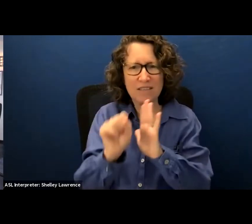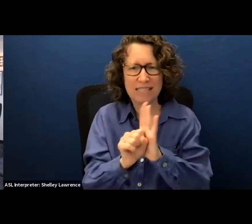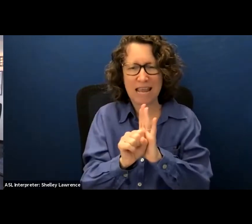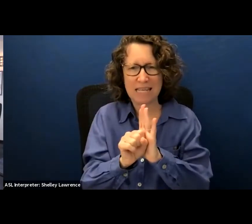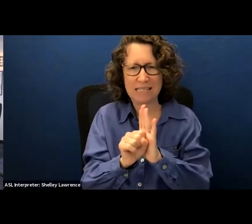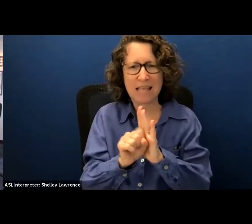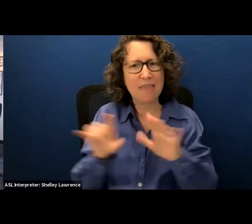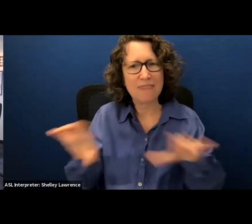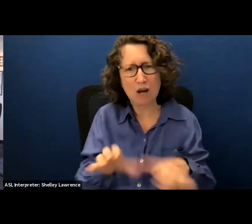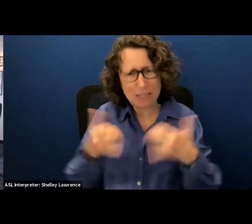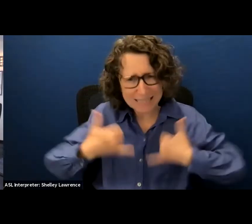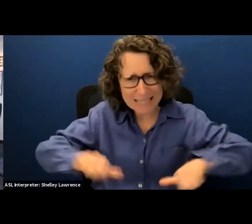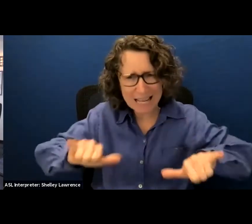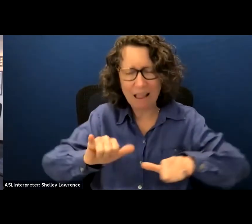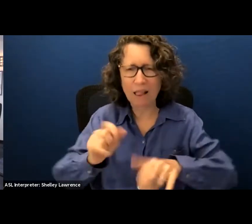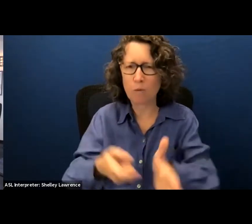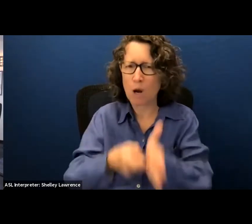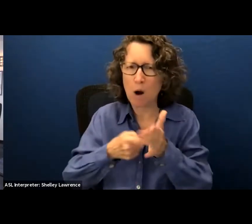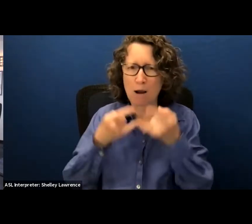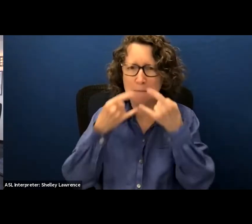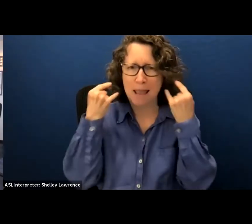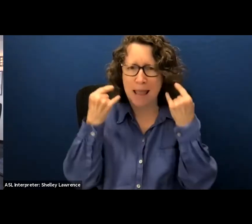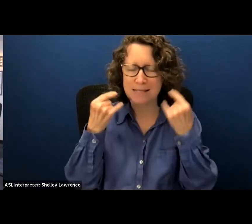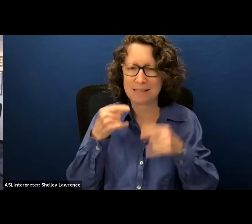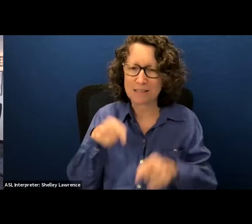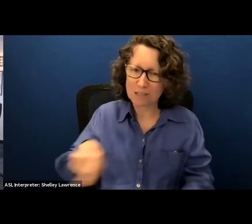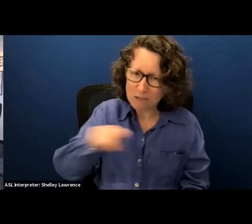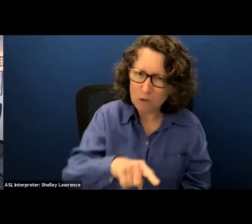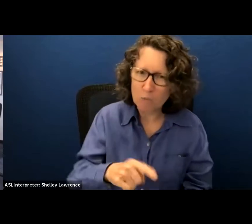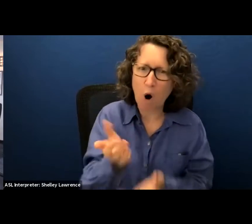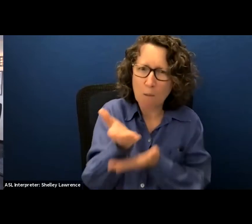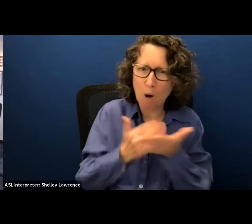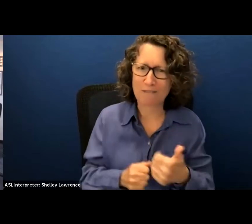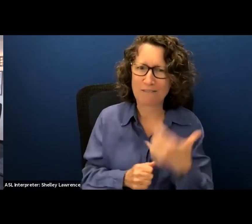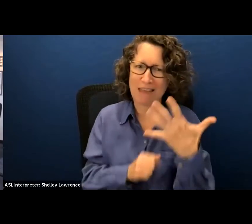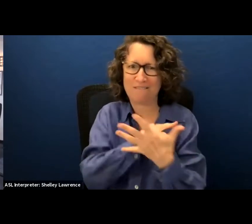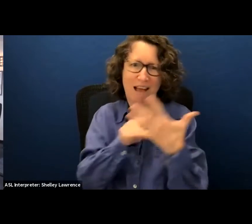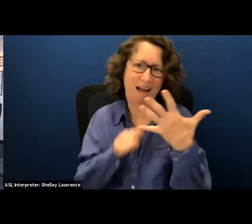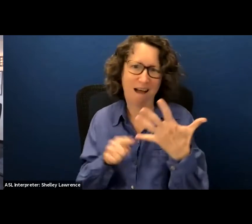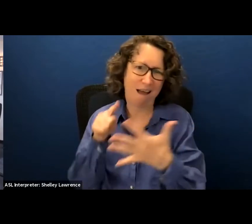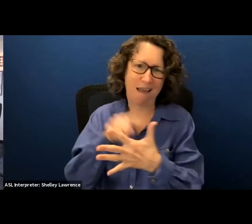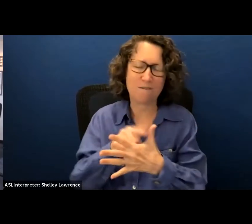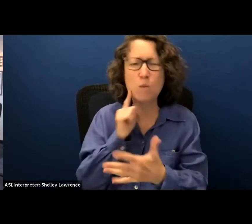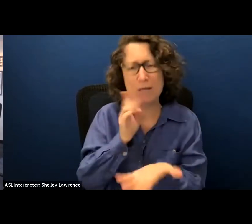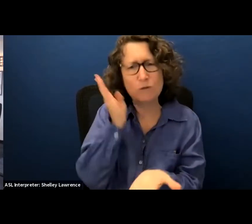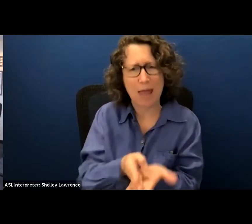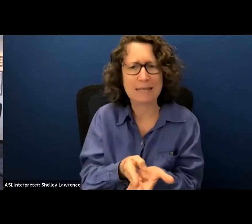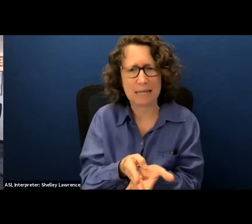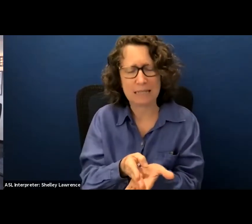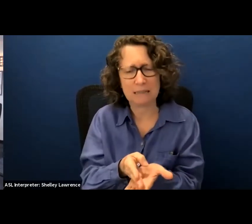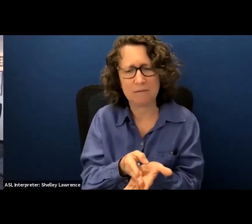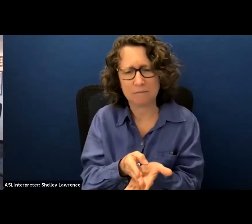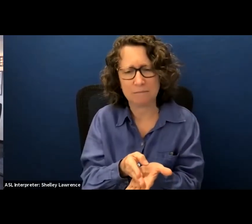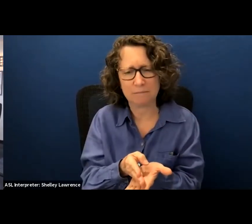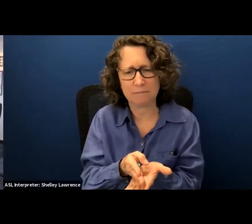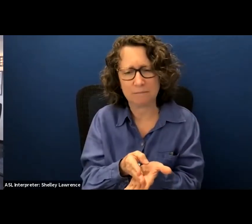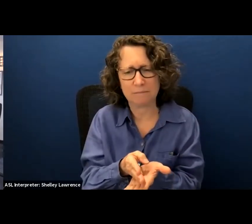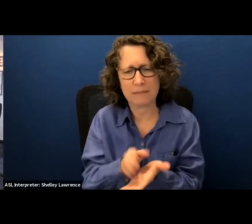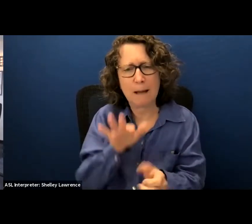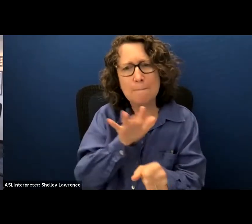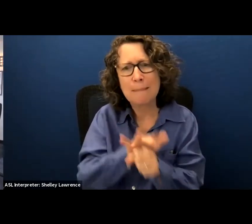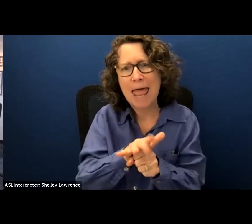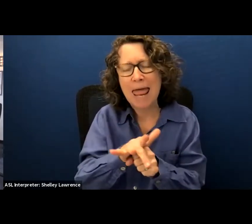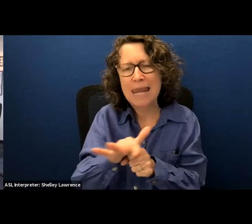that are doing this still. And you are it. You're part of it. So we need to end it. There's plenty